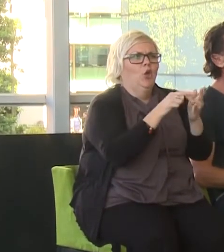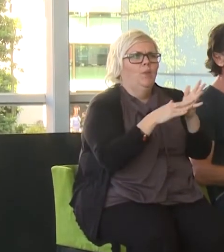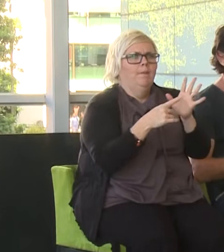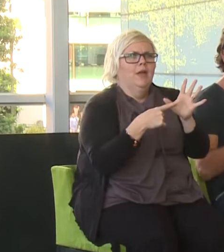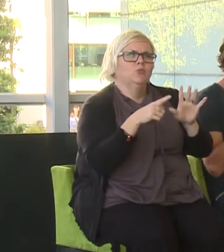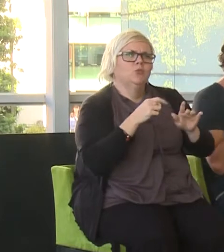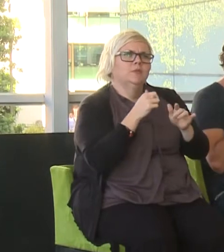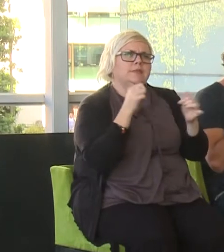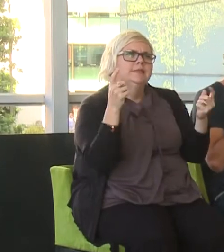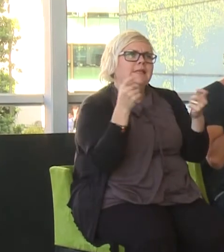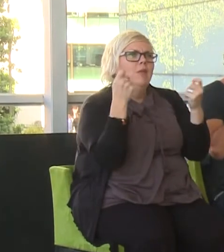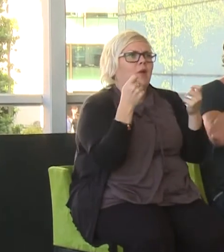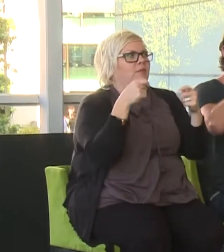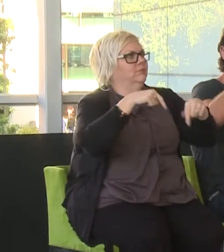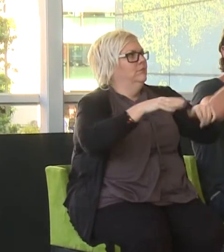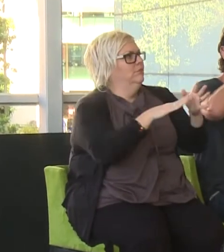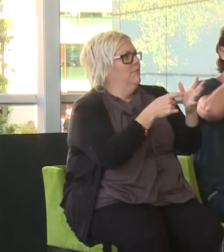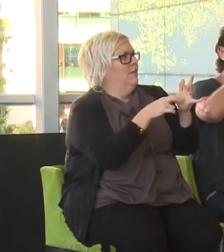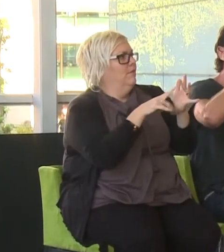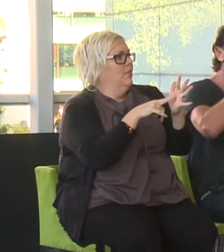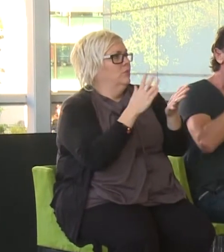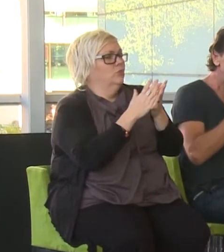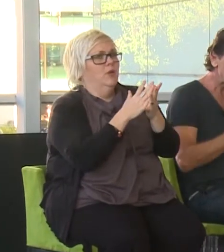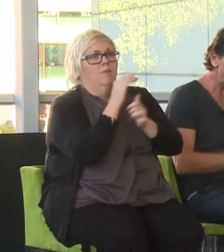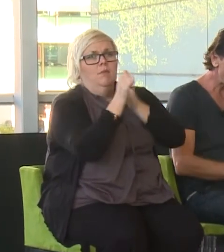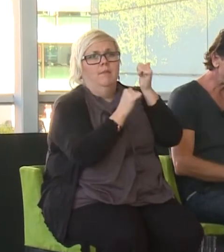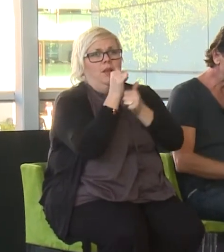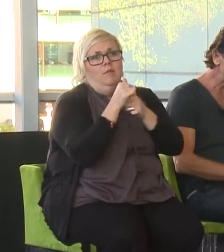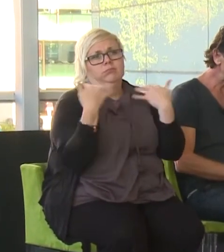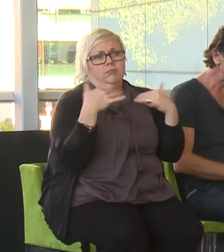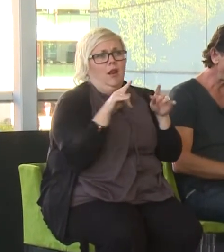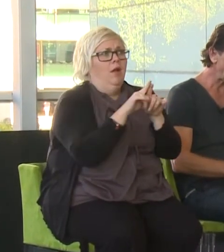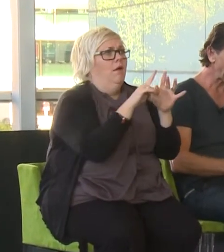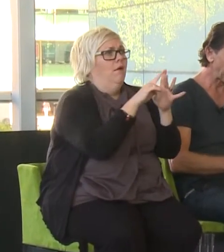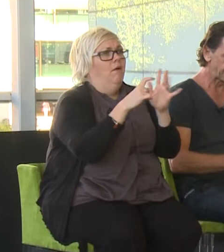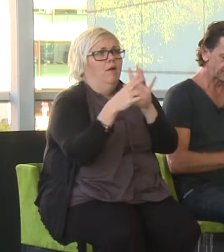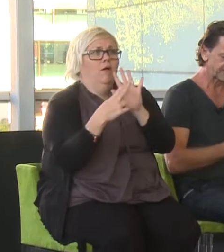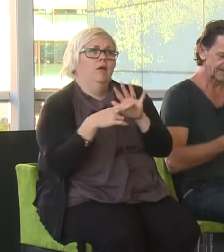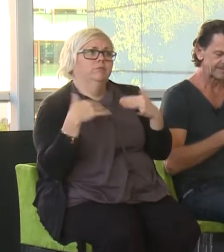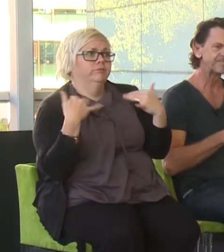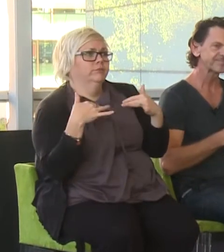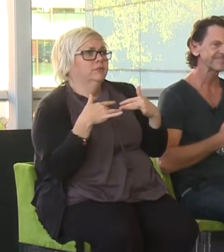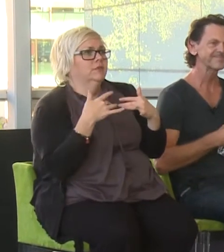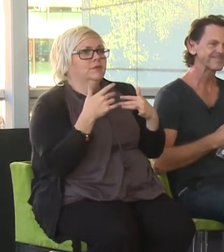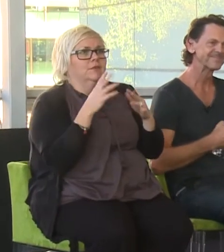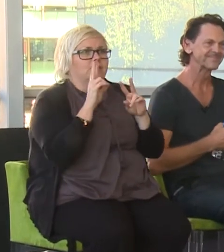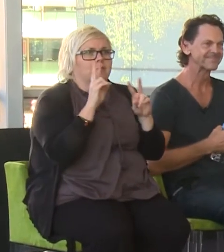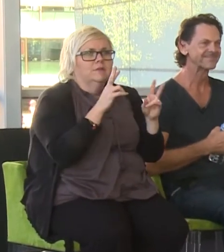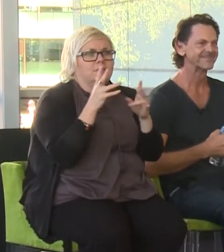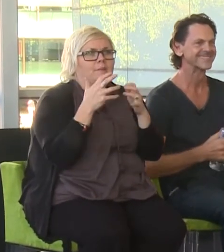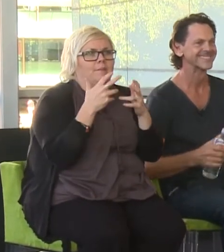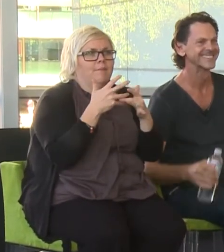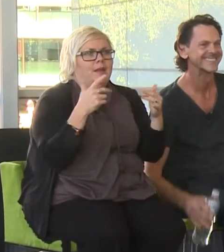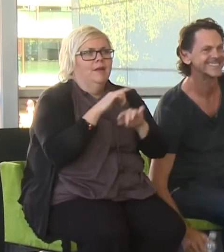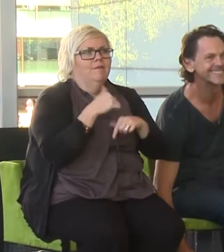this popular culture icon. It's great to see so many of my film industry colleagues in the audience, and I'm pleased